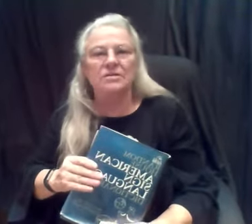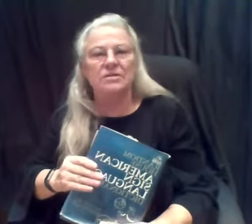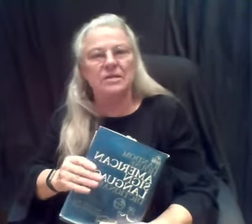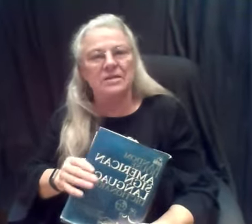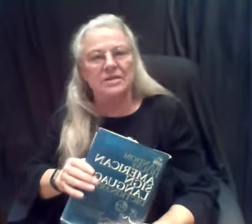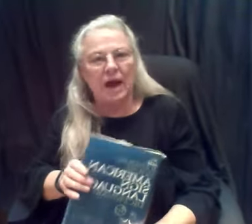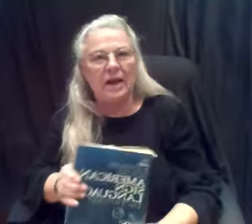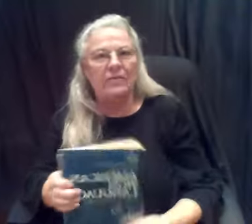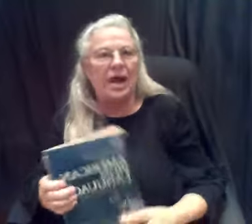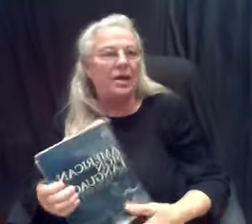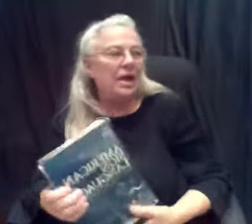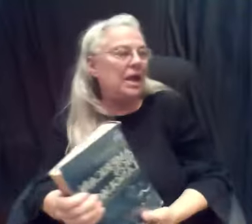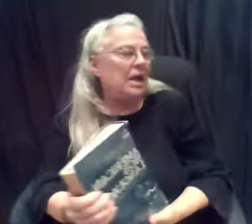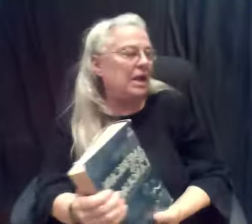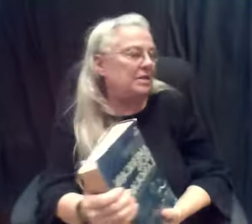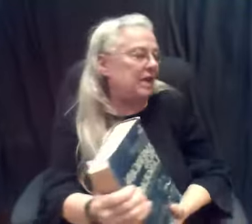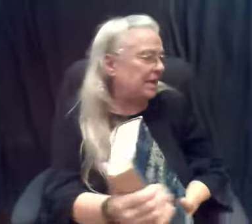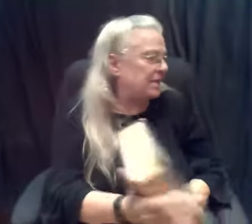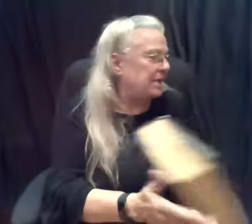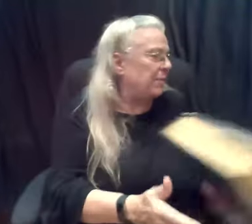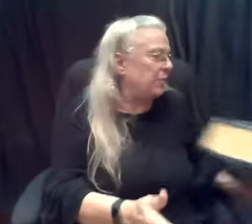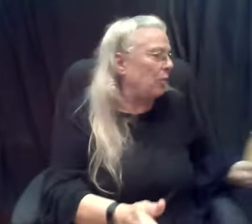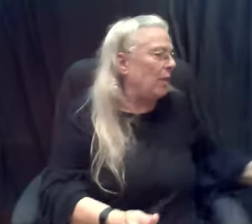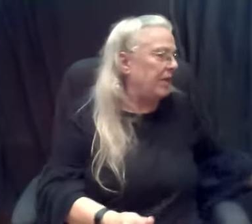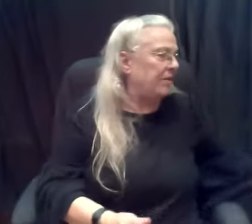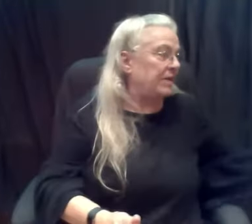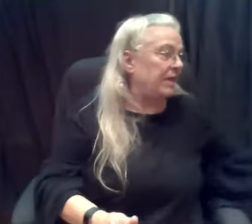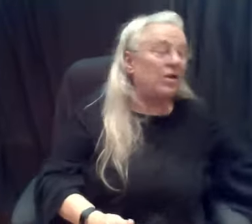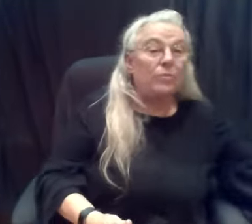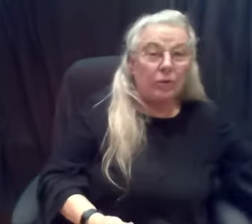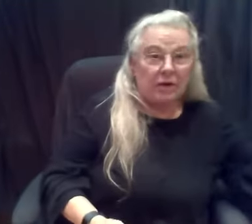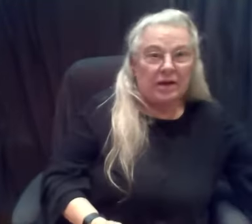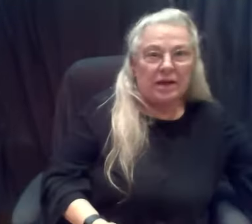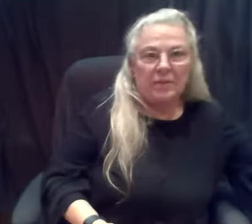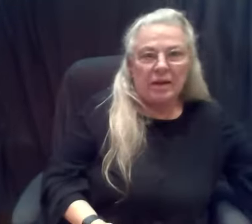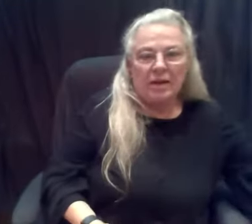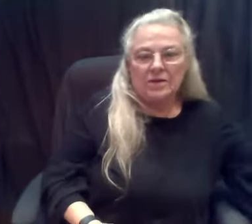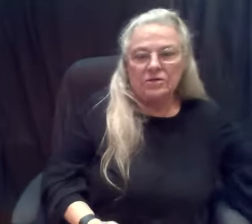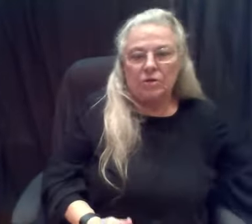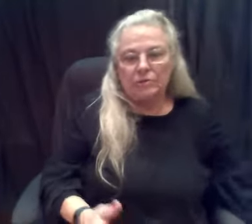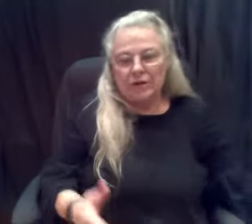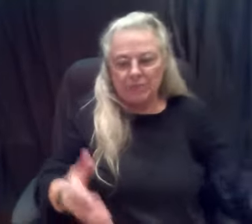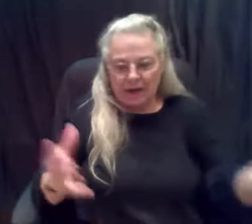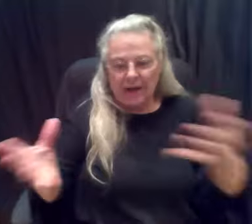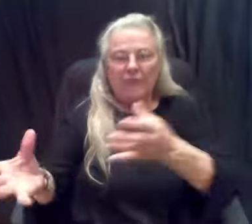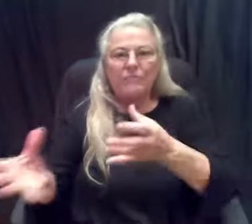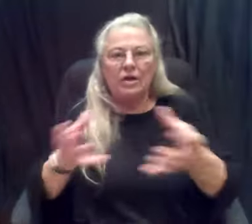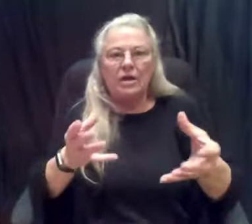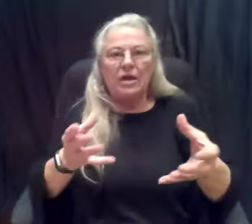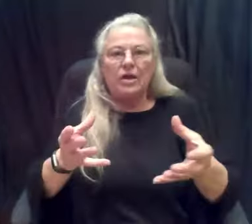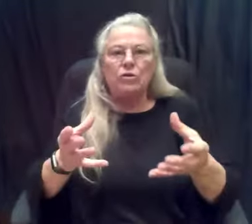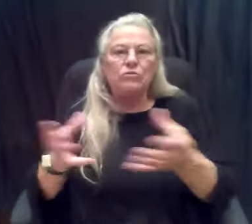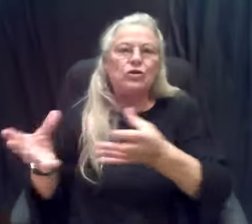the sign that is acceptable by the deaf community. So you kind of have to use